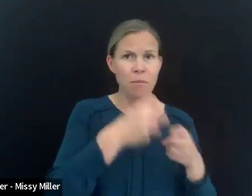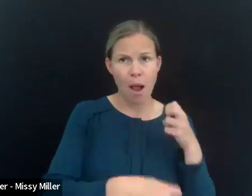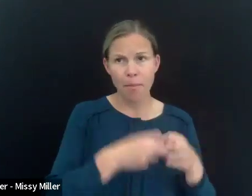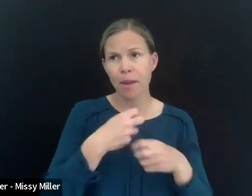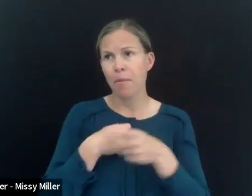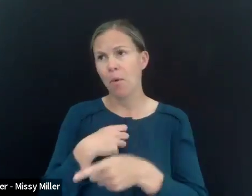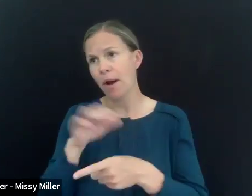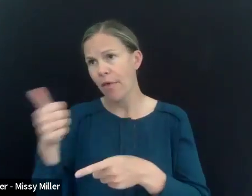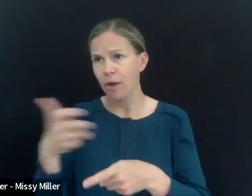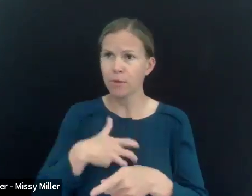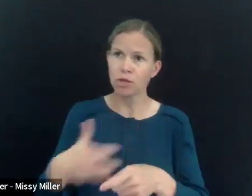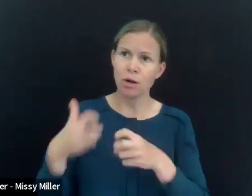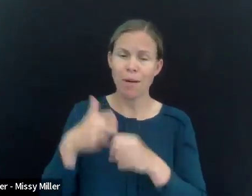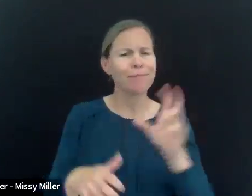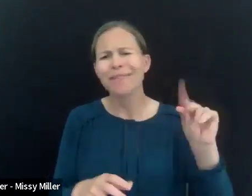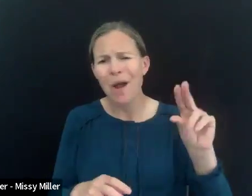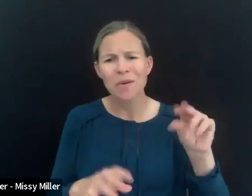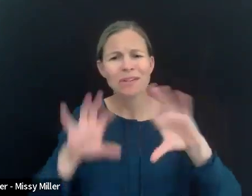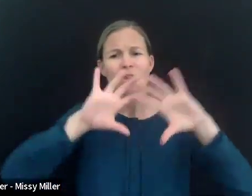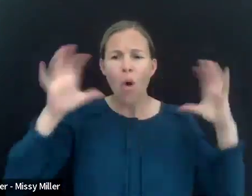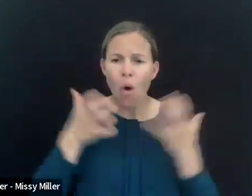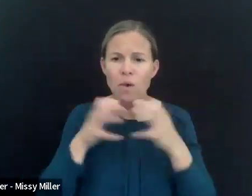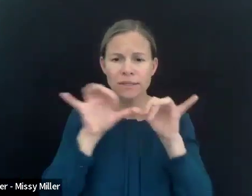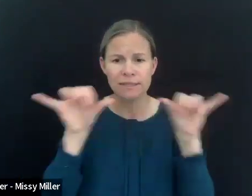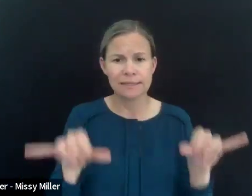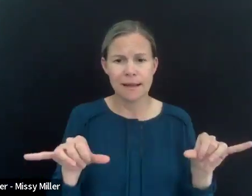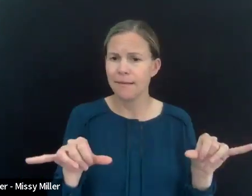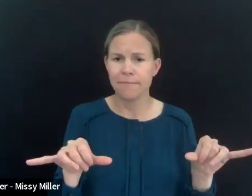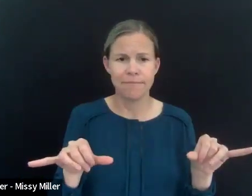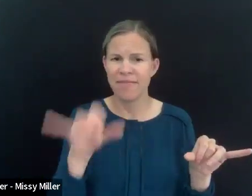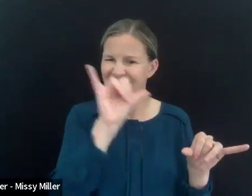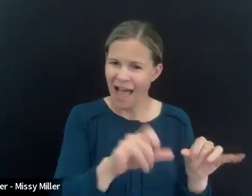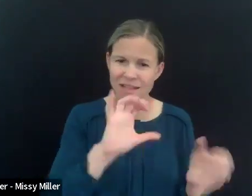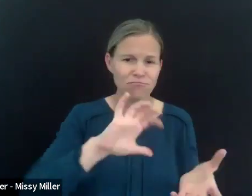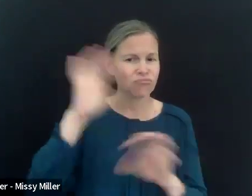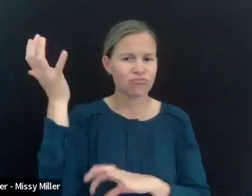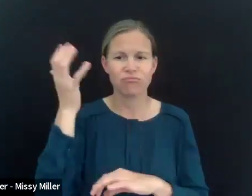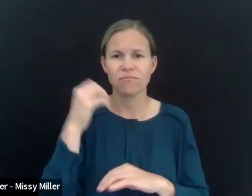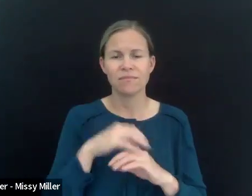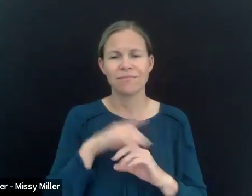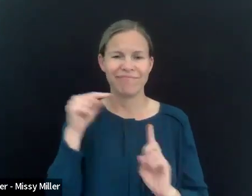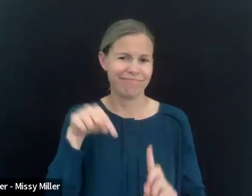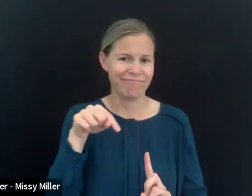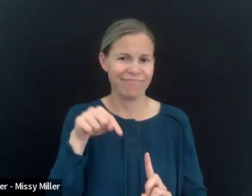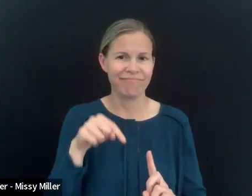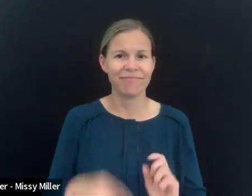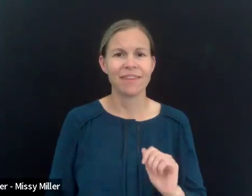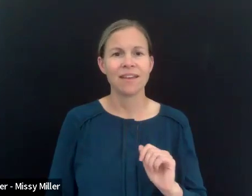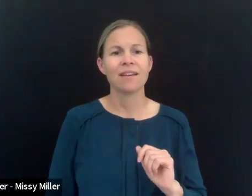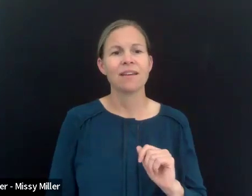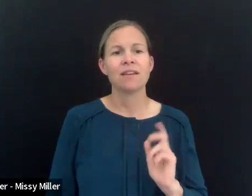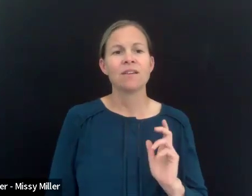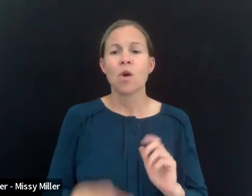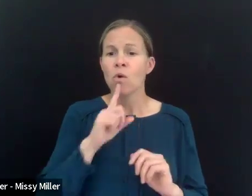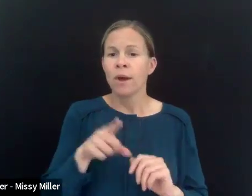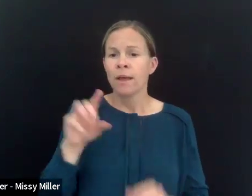system. It's our system that's in crisis. And so with that being said, March of